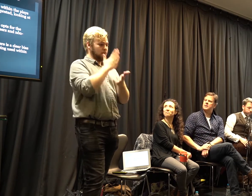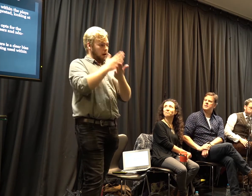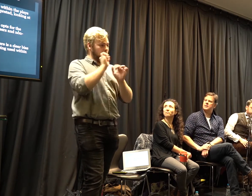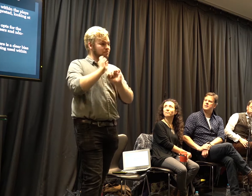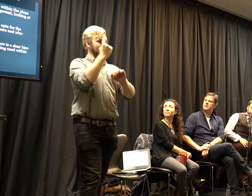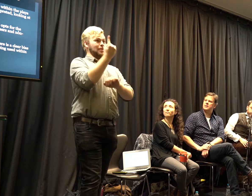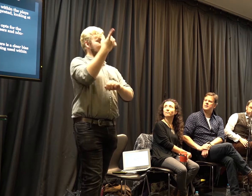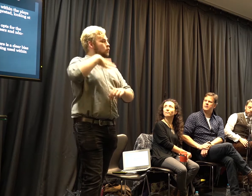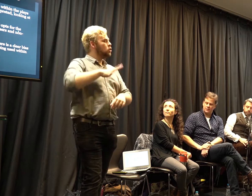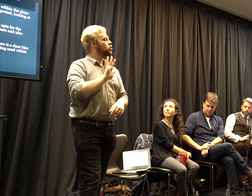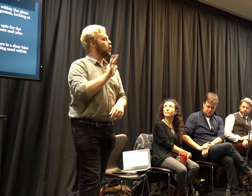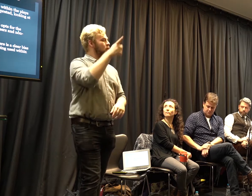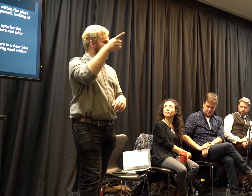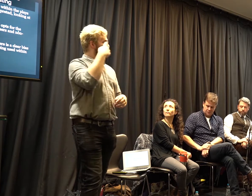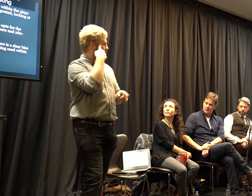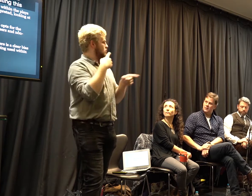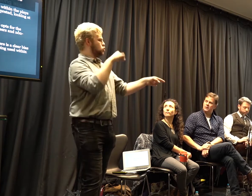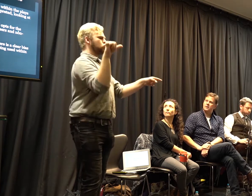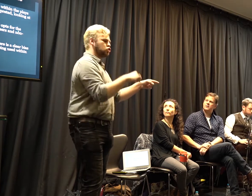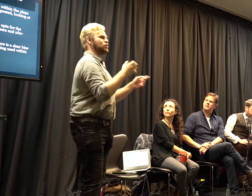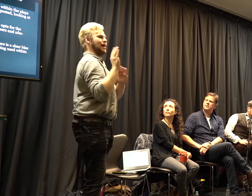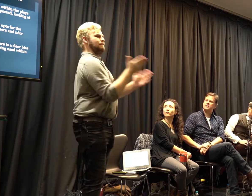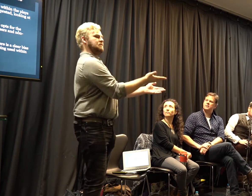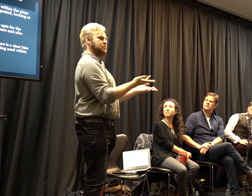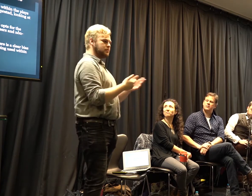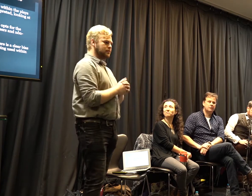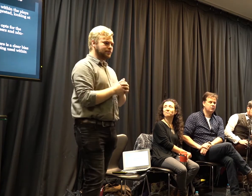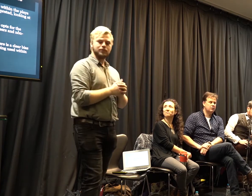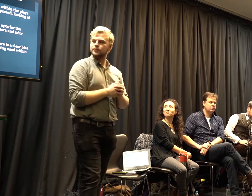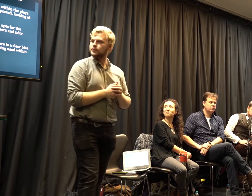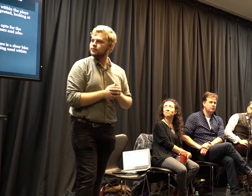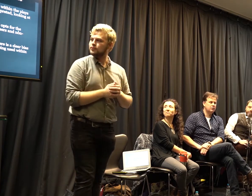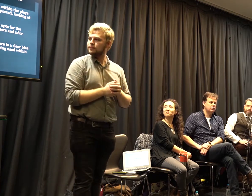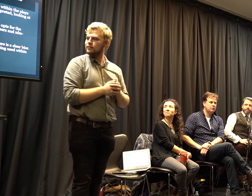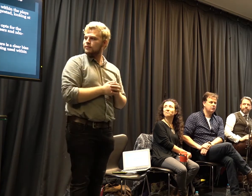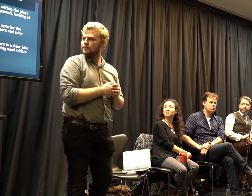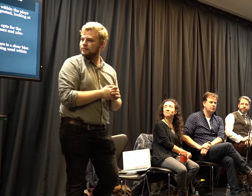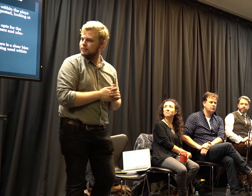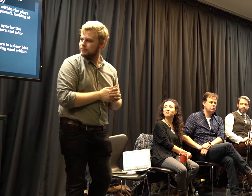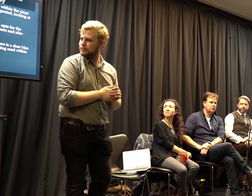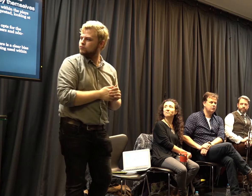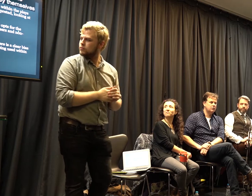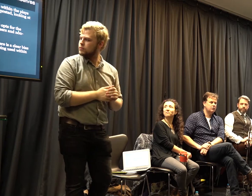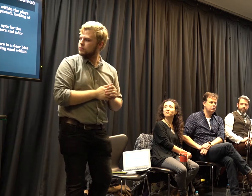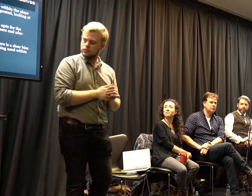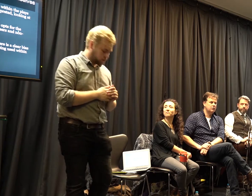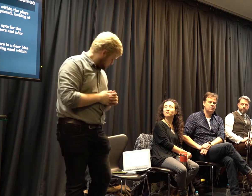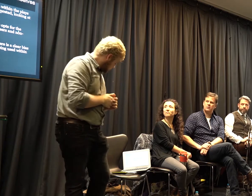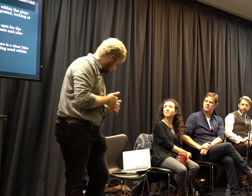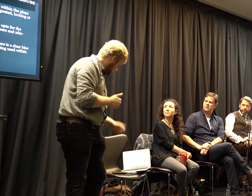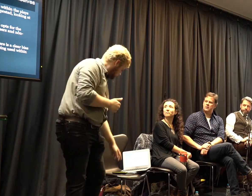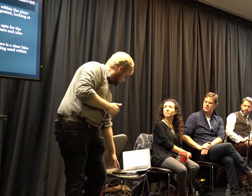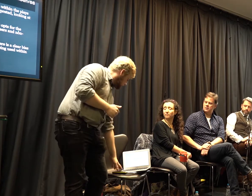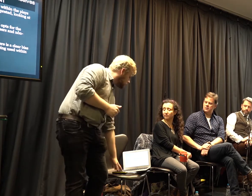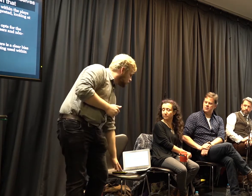So they were stating this need on behalf of others, not for something themselves would want. They believed it was a provision that should be there.